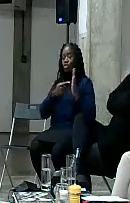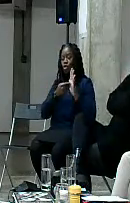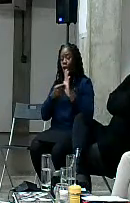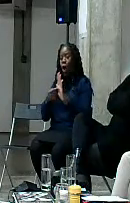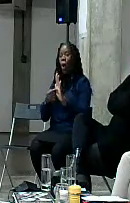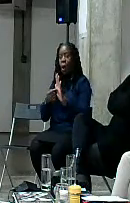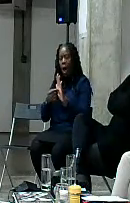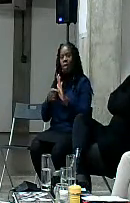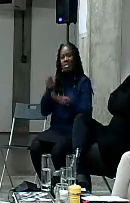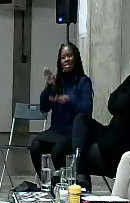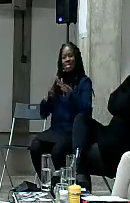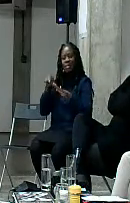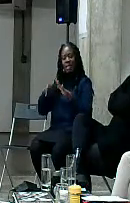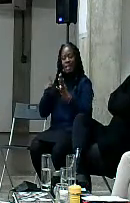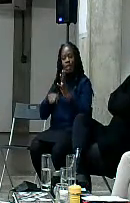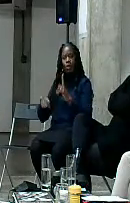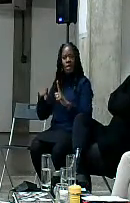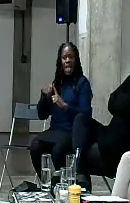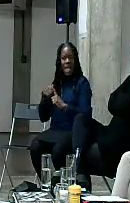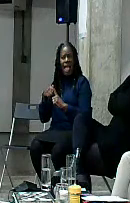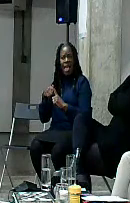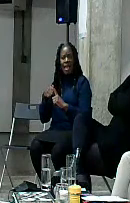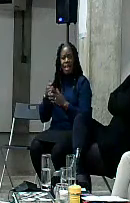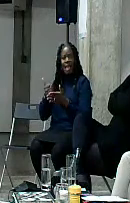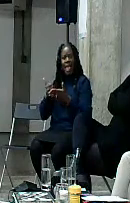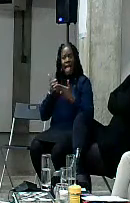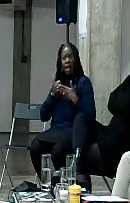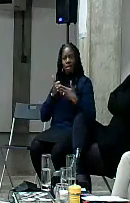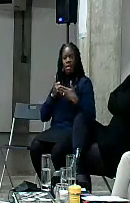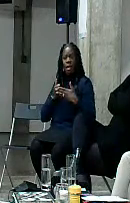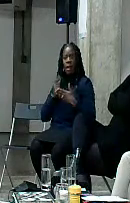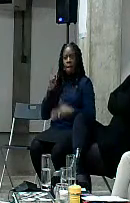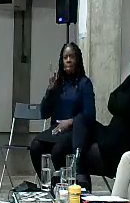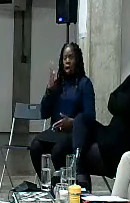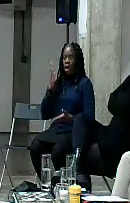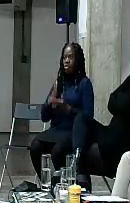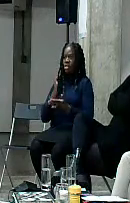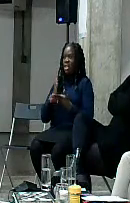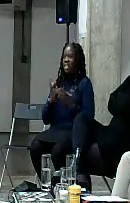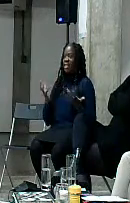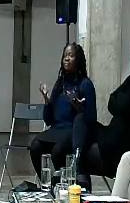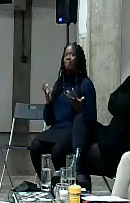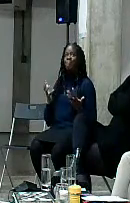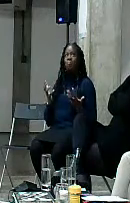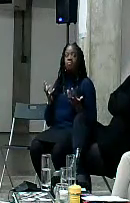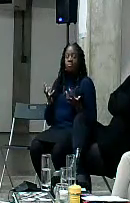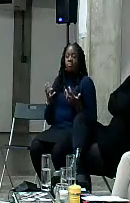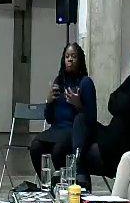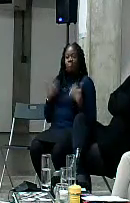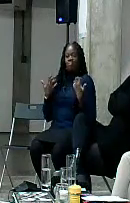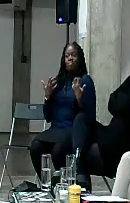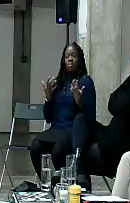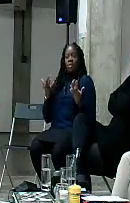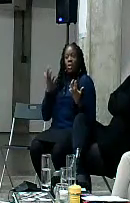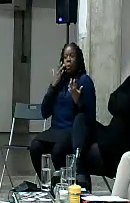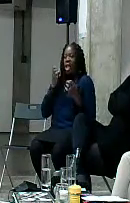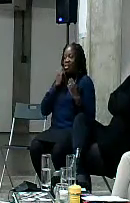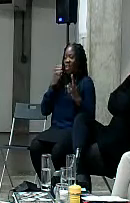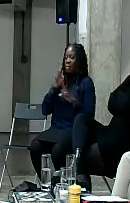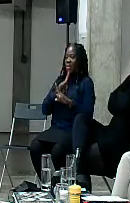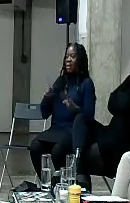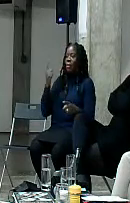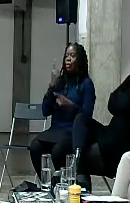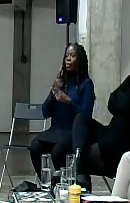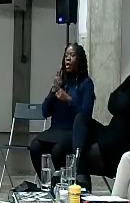here, but, you know, it really gets up my goat when I hear celebrities talking about